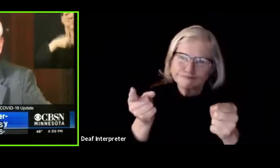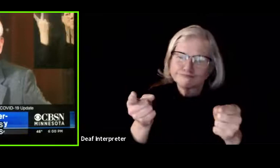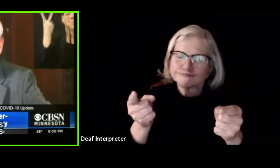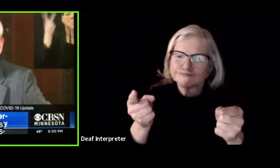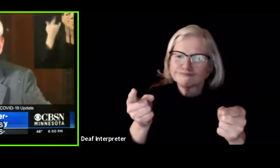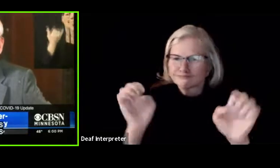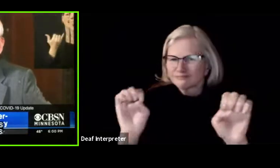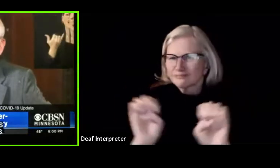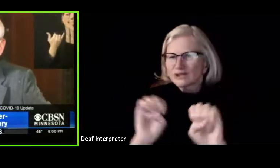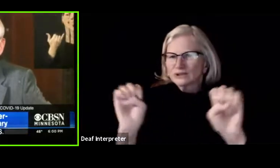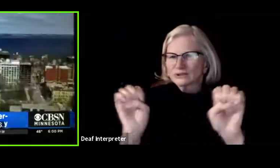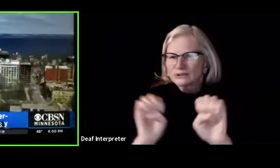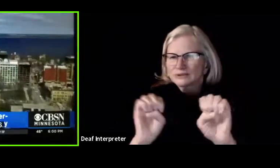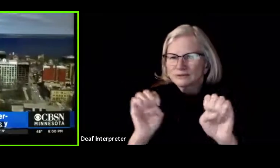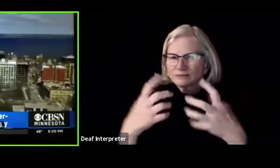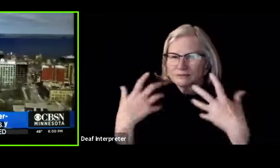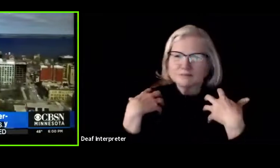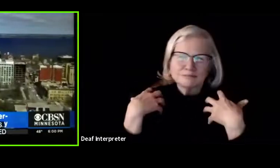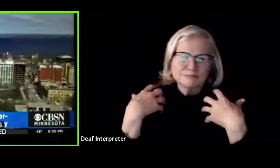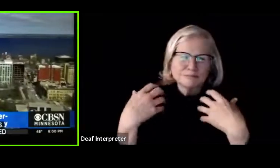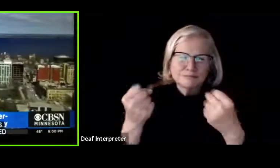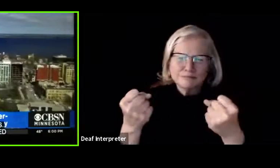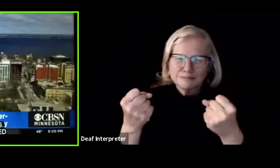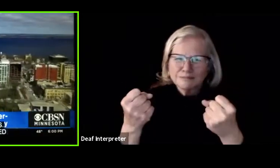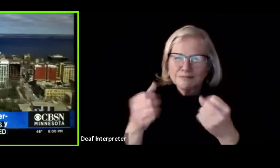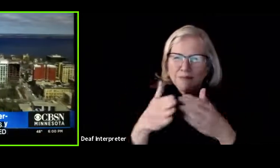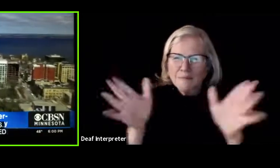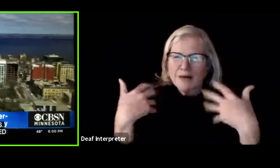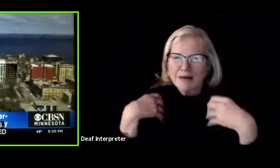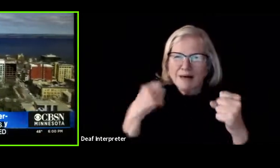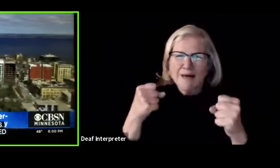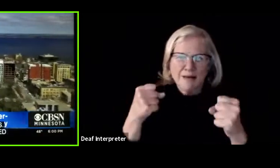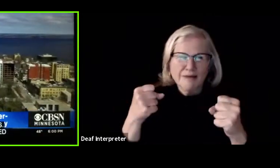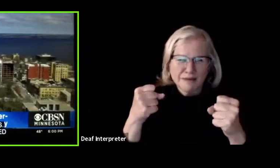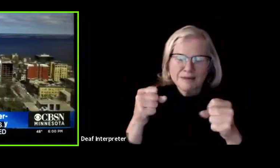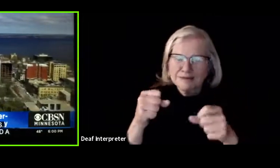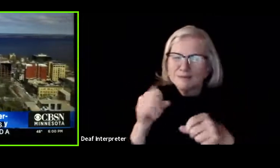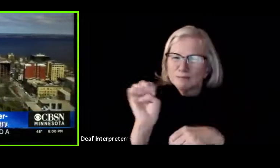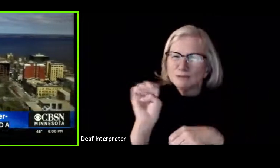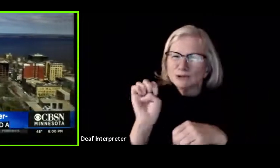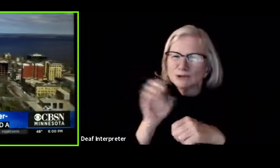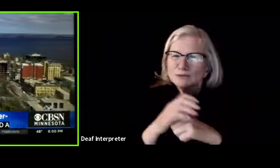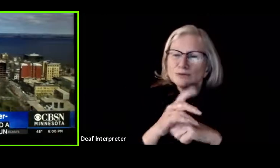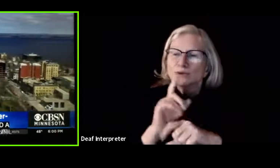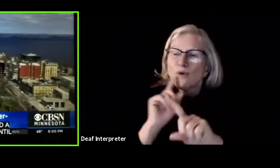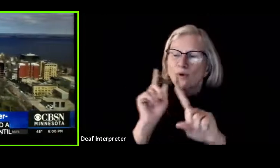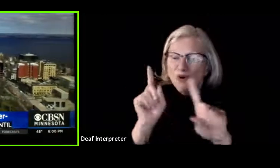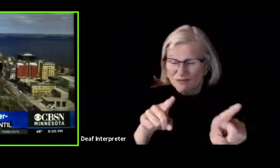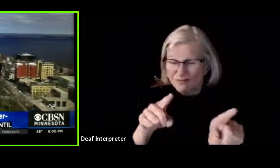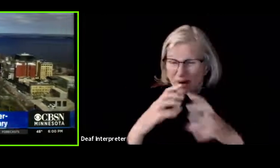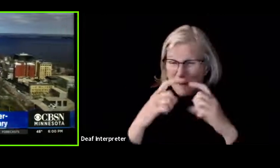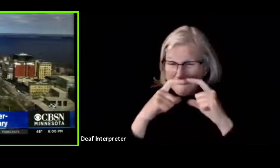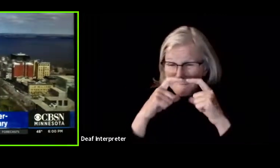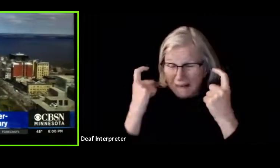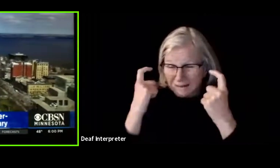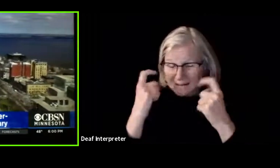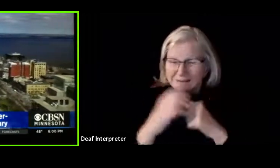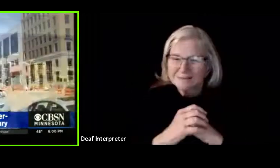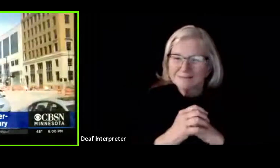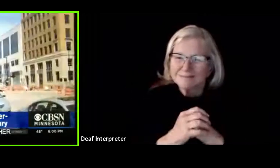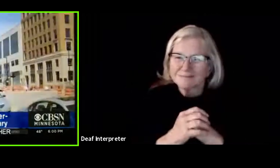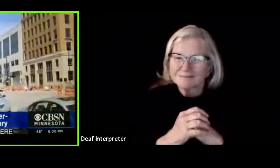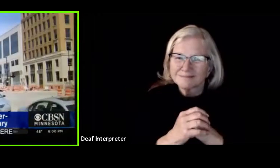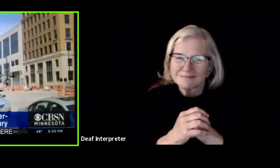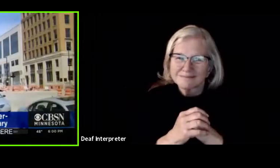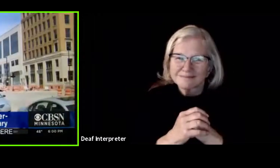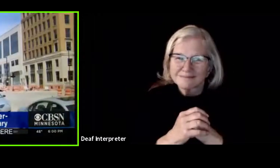until January. He reissued an order requiring face coverings in public places. These things are currently being challenged by a lawsuit in the